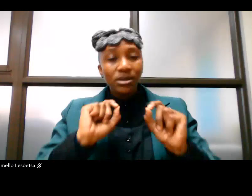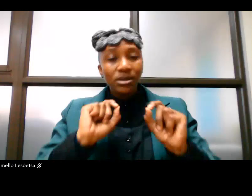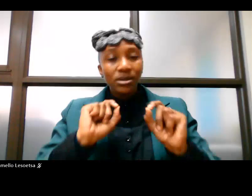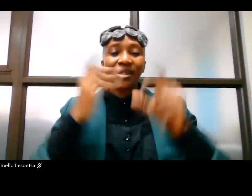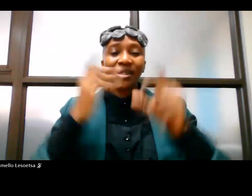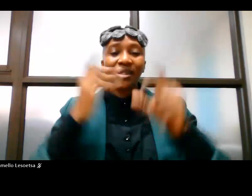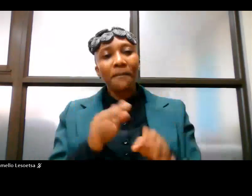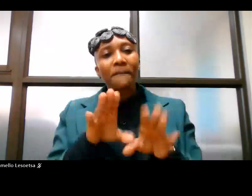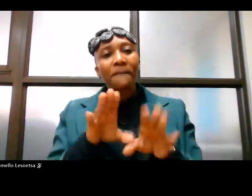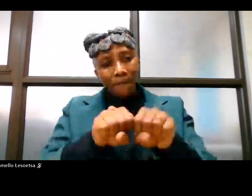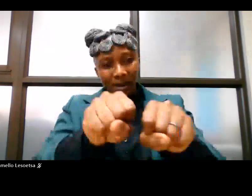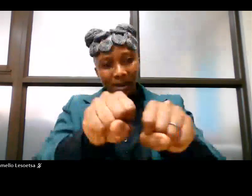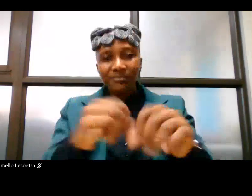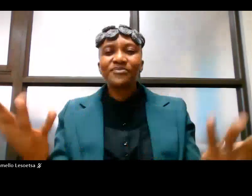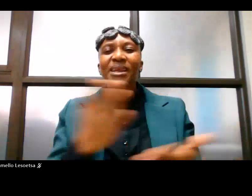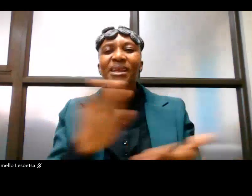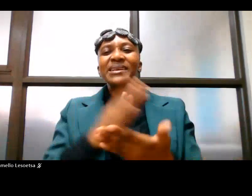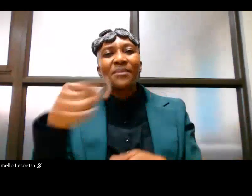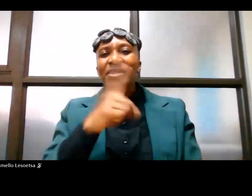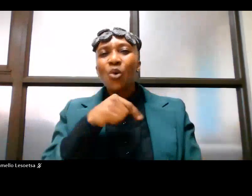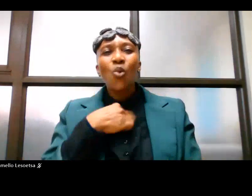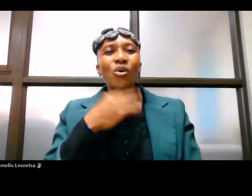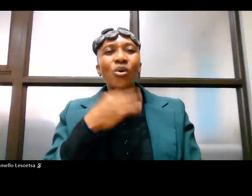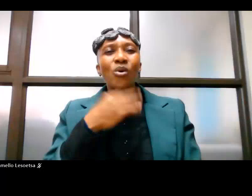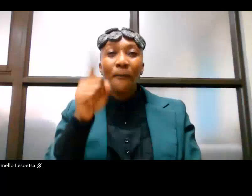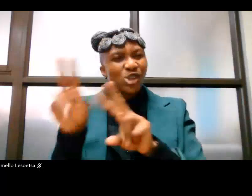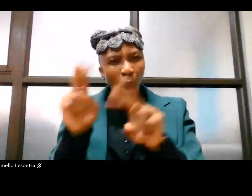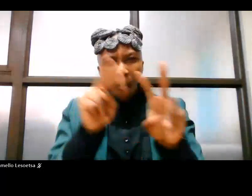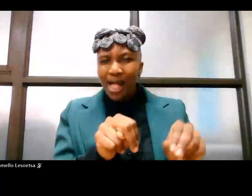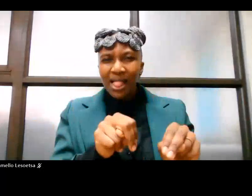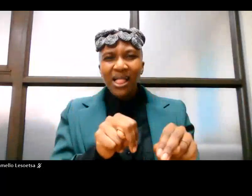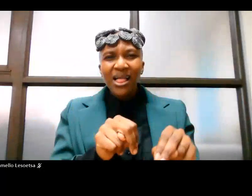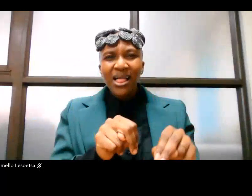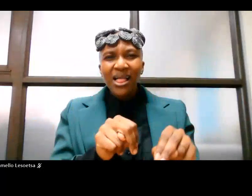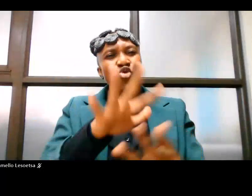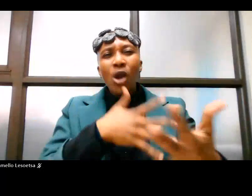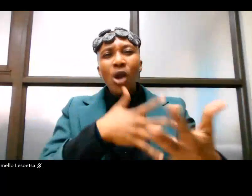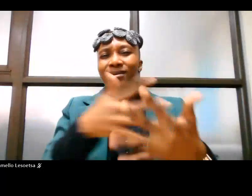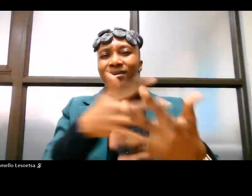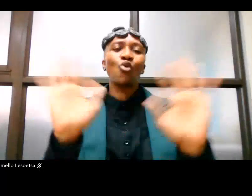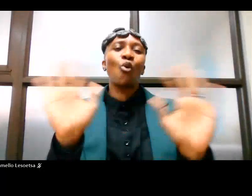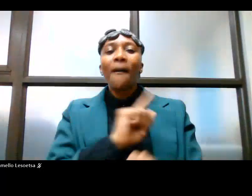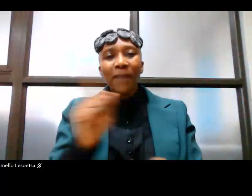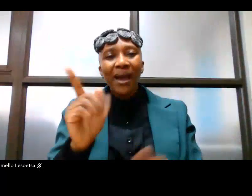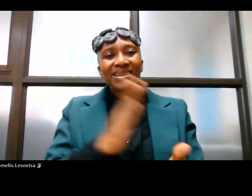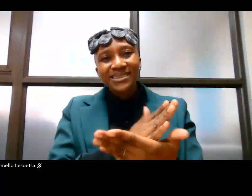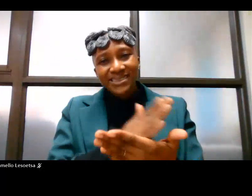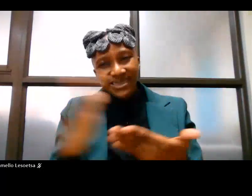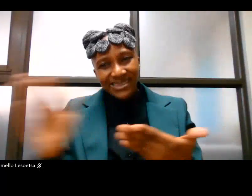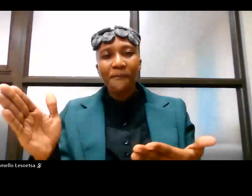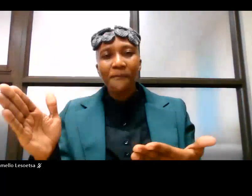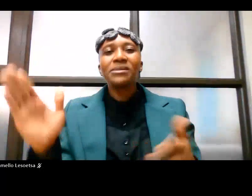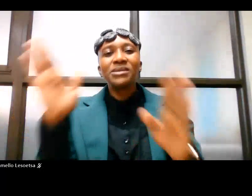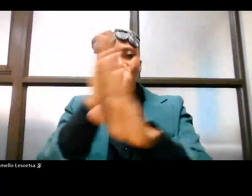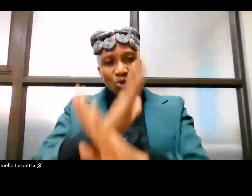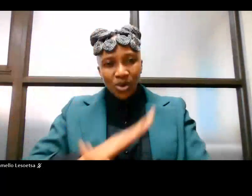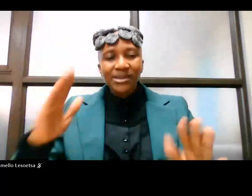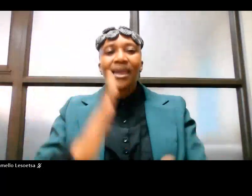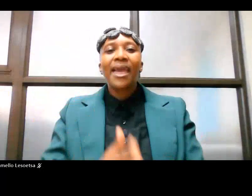we say should be your normal routine. No, you should get enough sleep. But in some of those instances, it does help, because I do